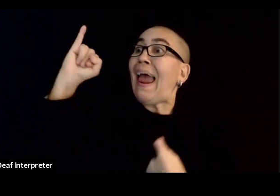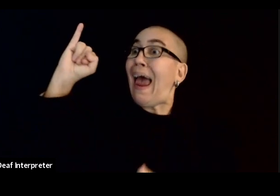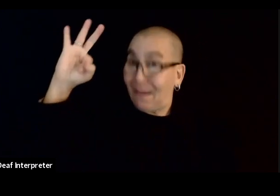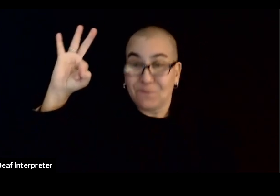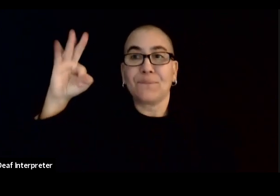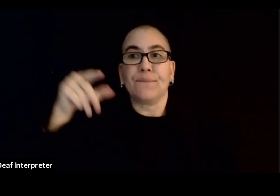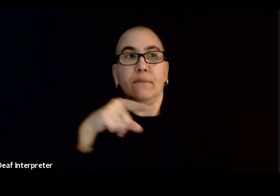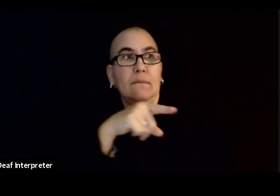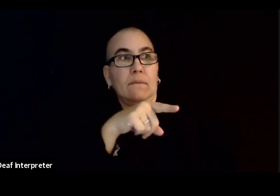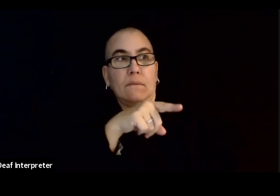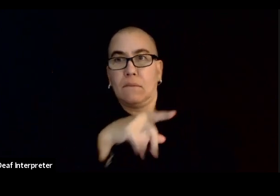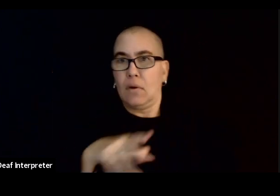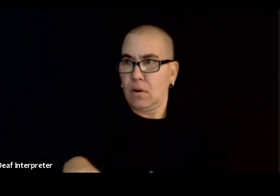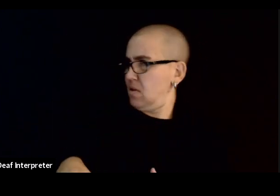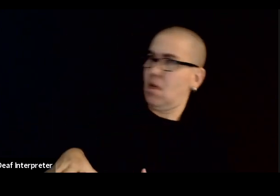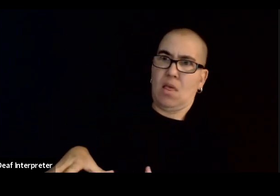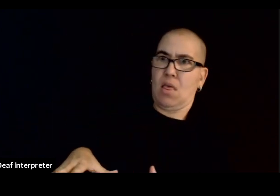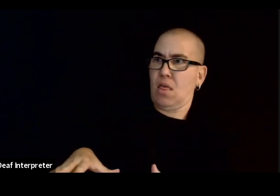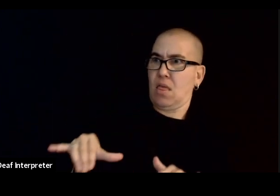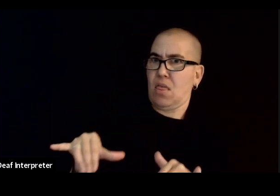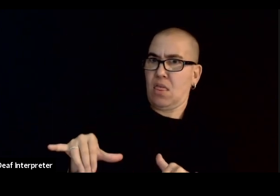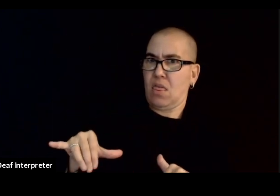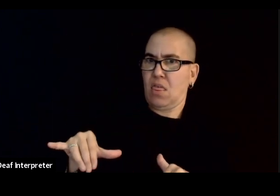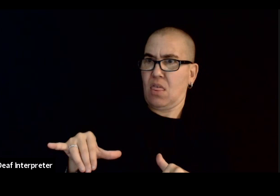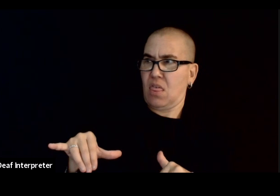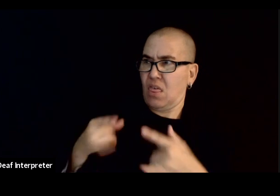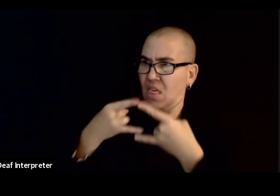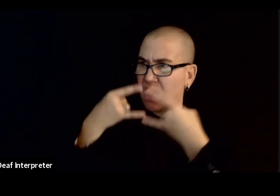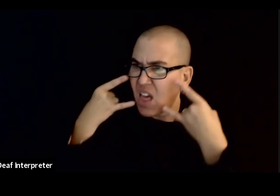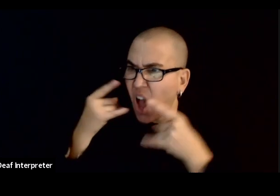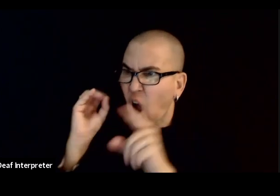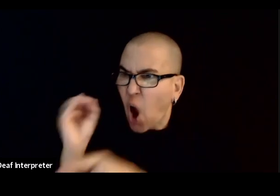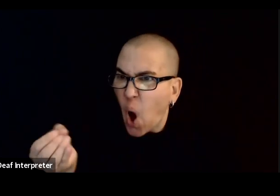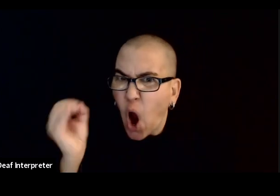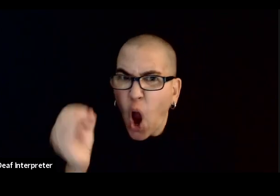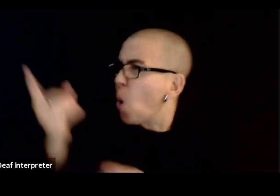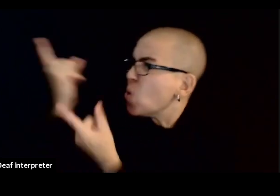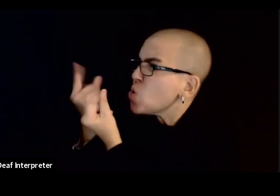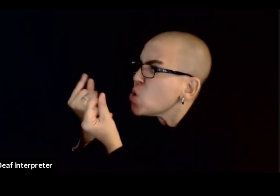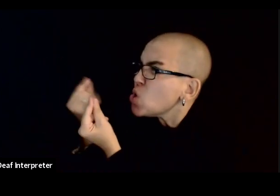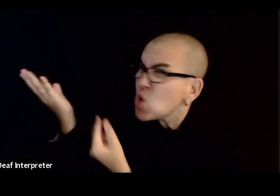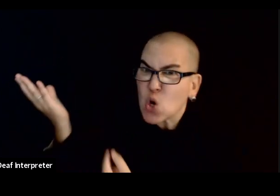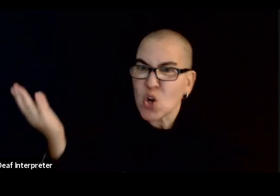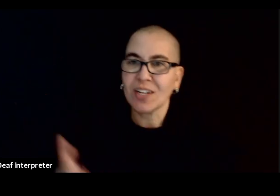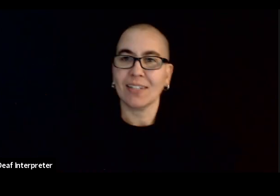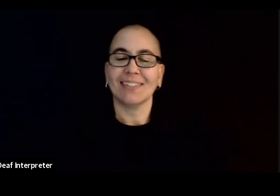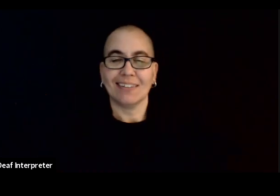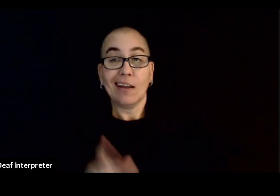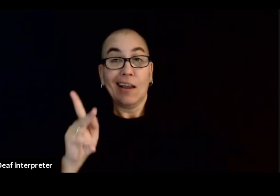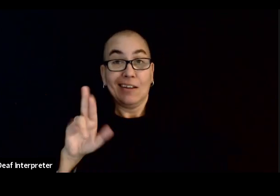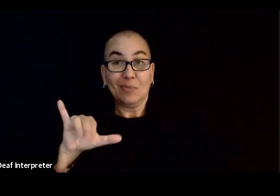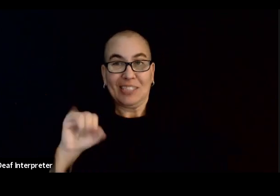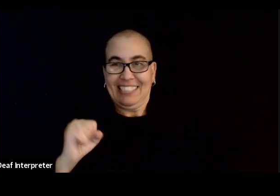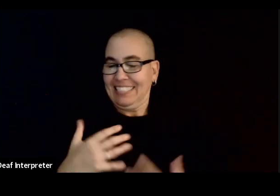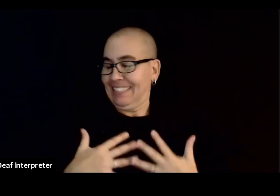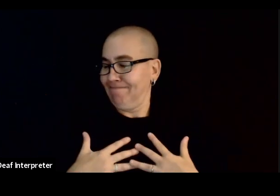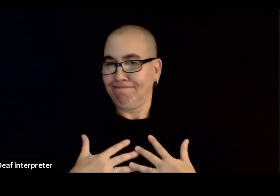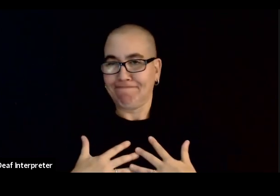Well, I can tell you that I'm not responsible for enforcement actions. I can certainly see if Assistant Commissioner Huff wants to comment.